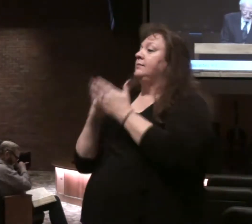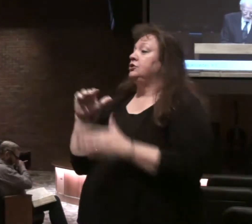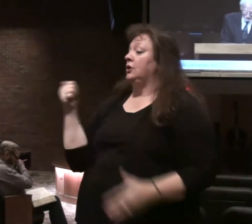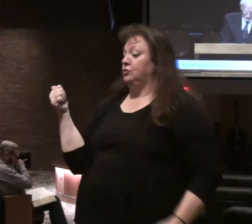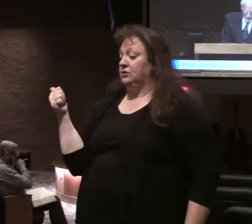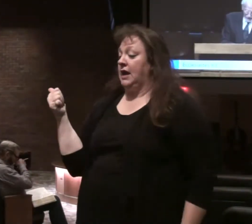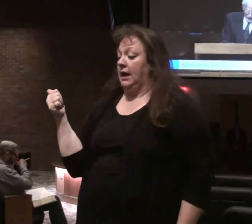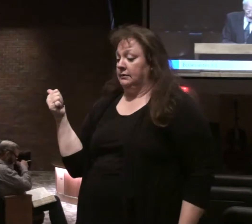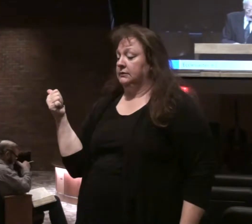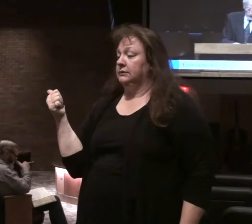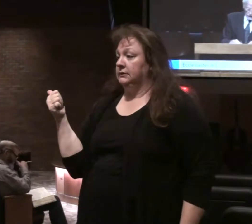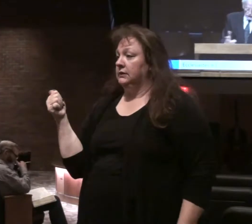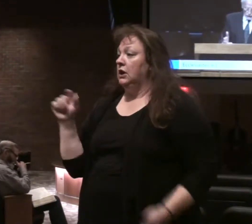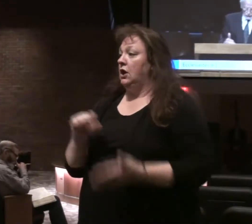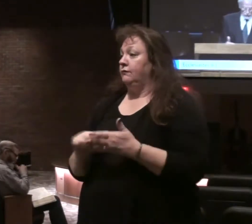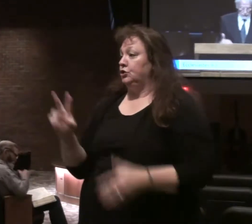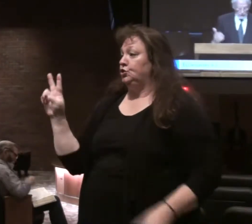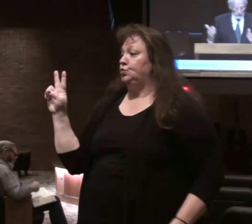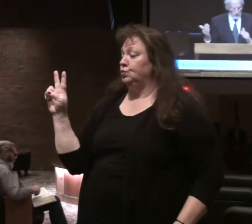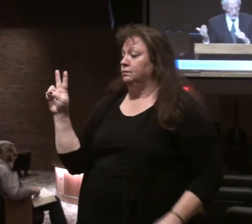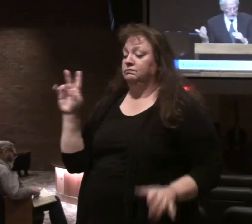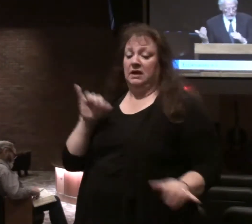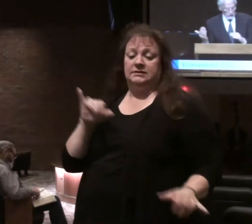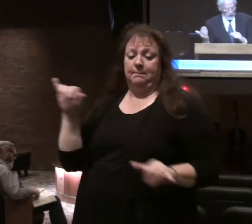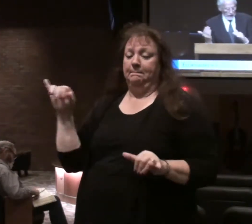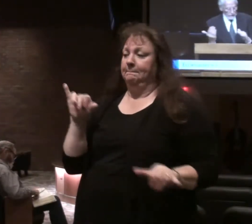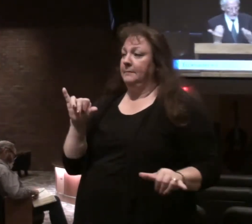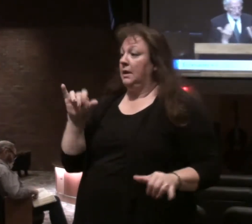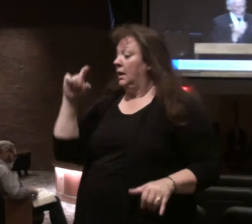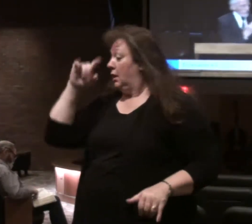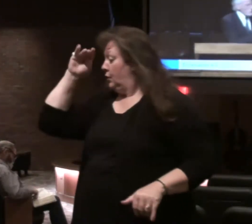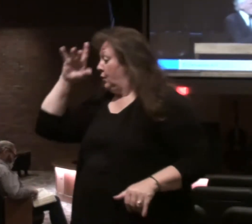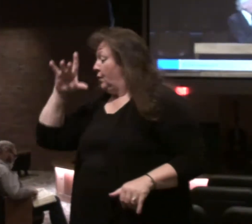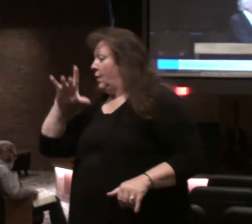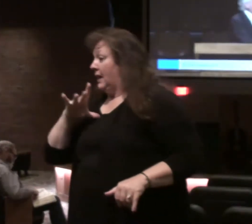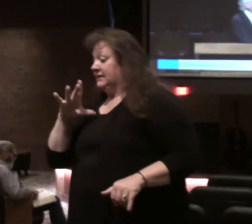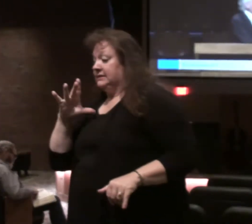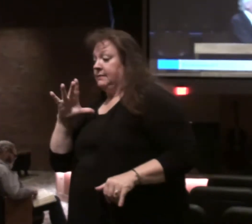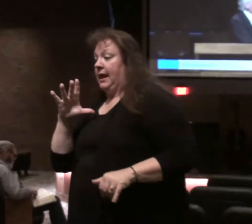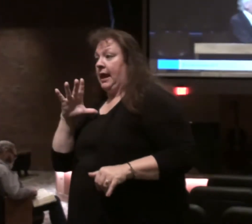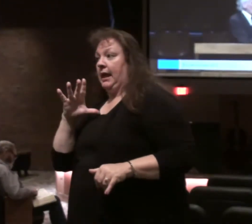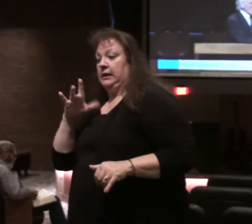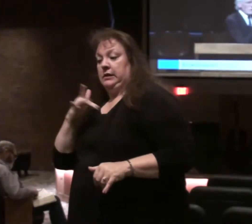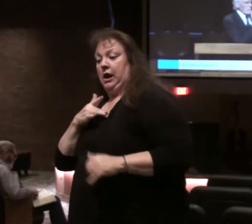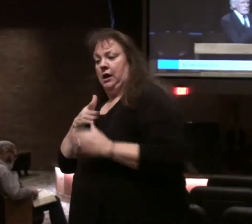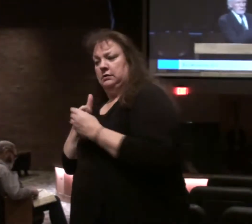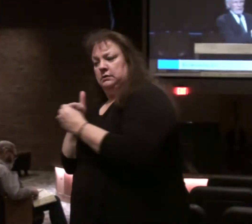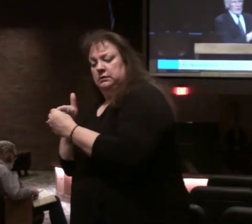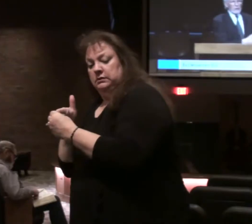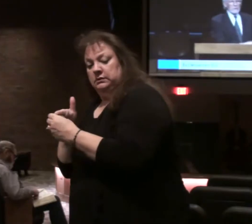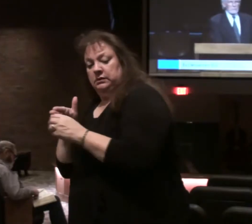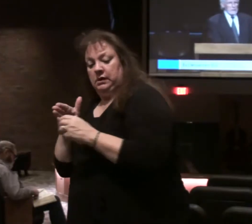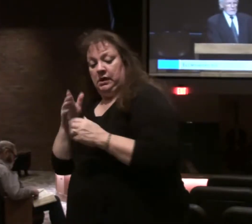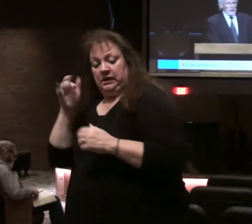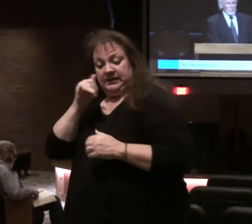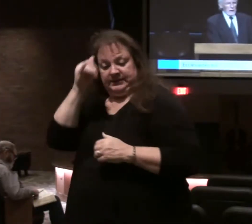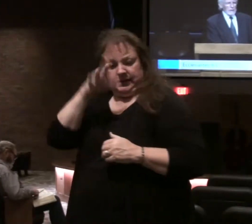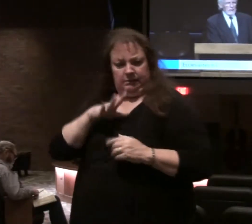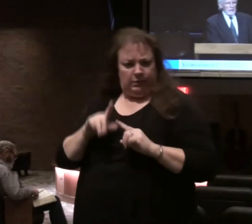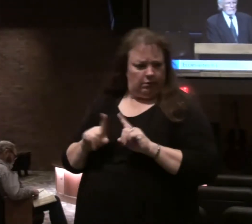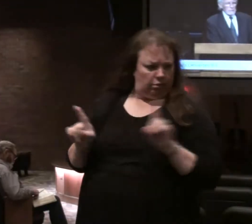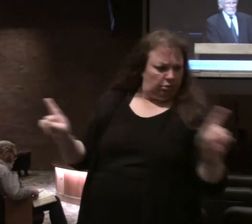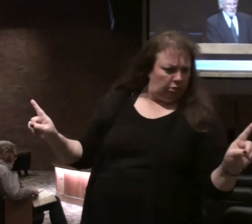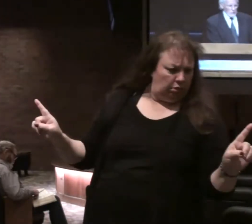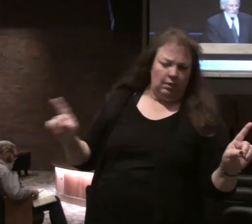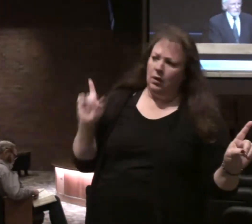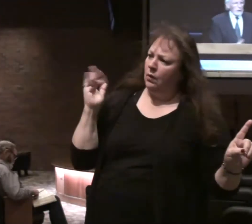10 and verse 2. The wise man's heart directs him one way, the foolish man's heart directs him the other. Why?